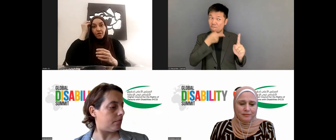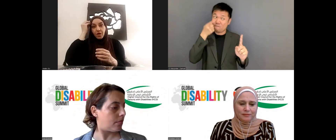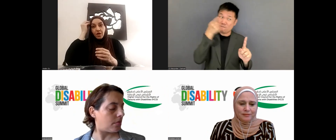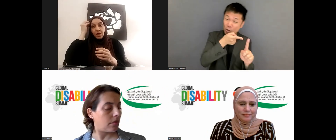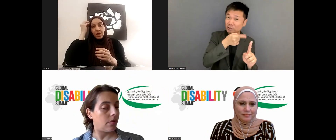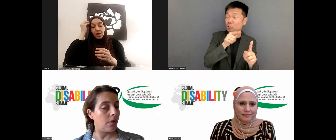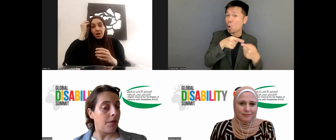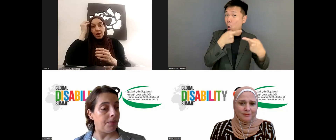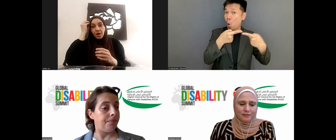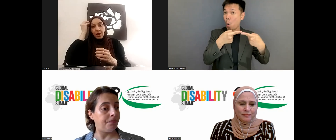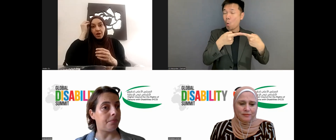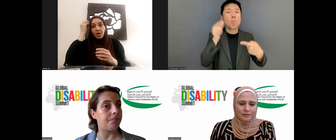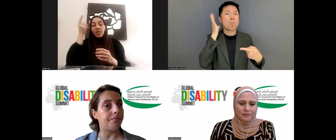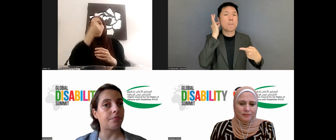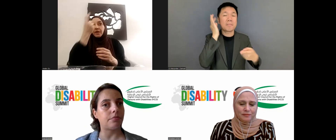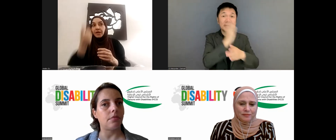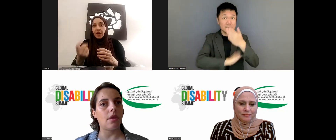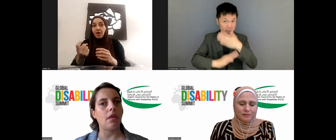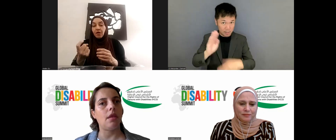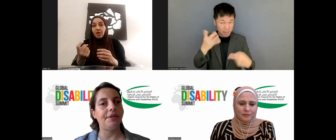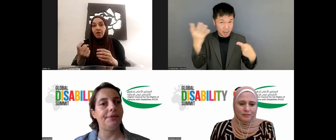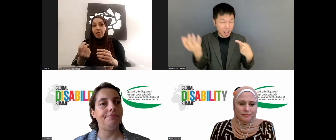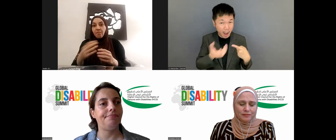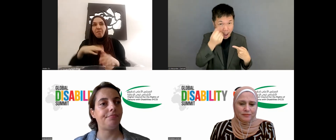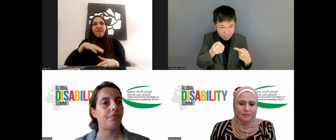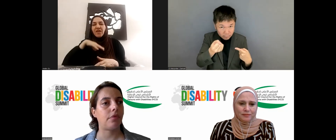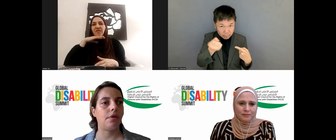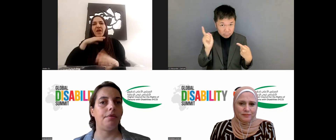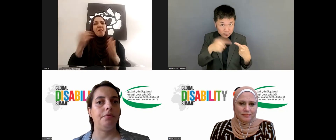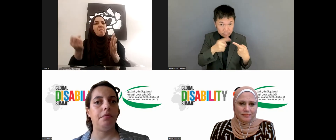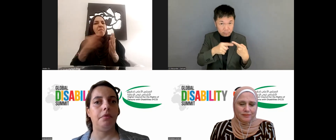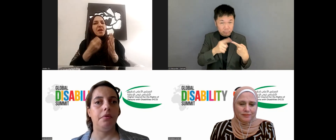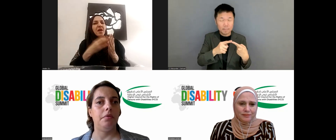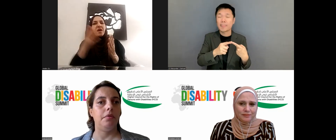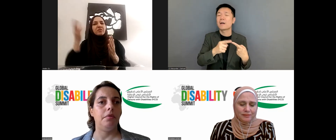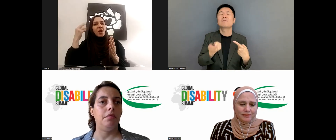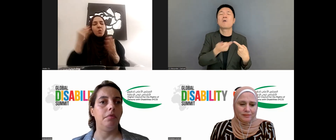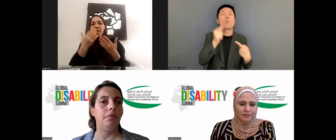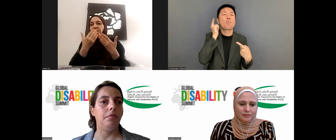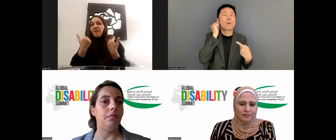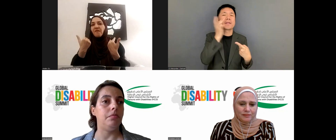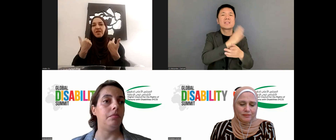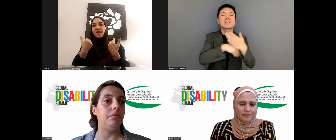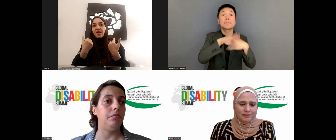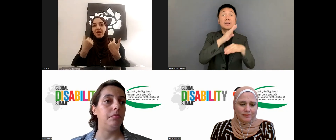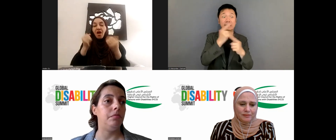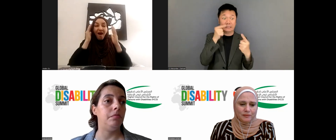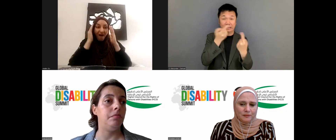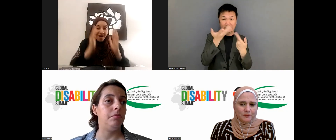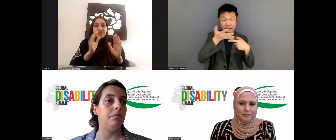with disability in terms of mainstreaming them? In terms